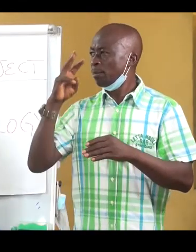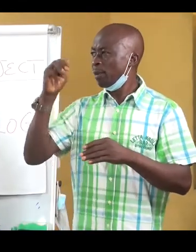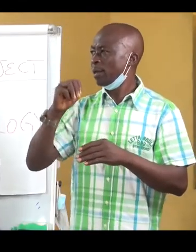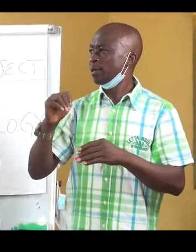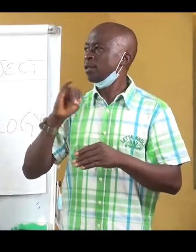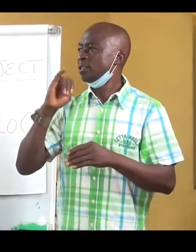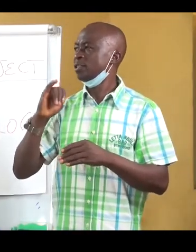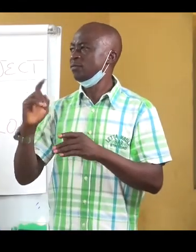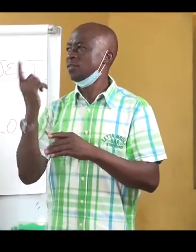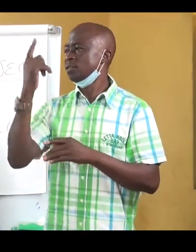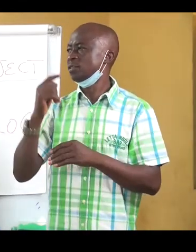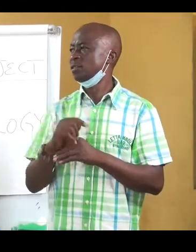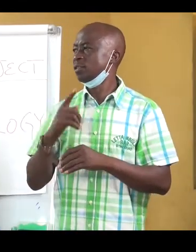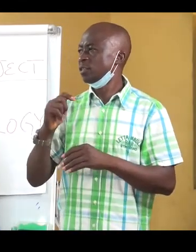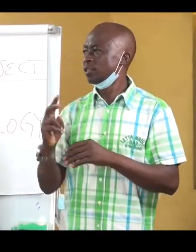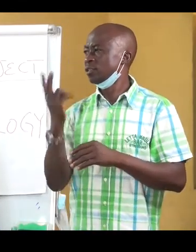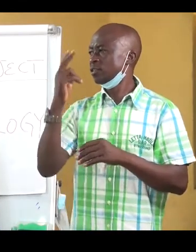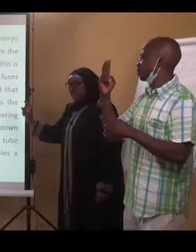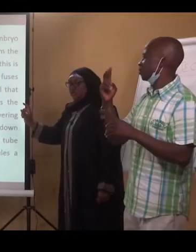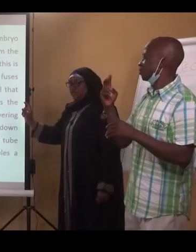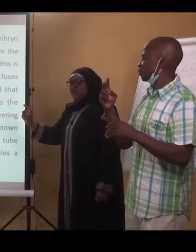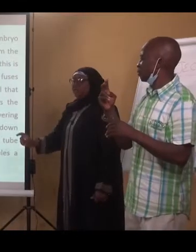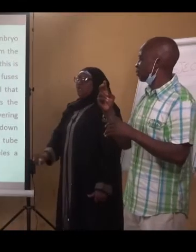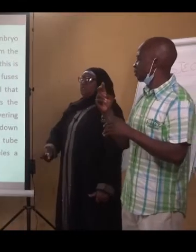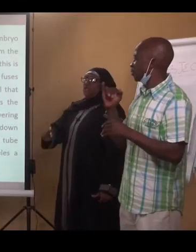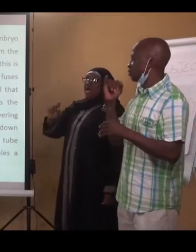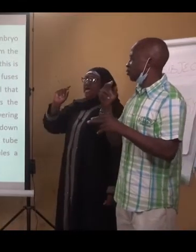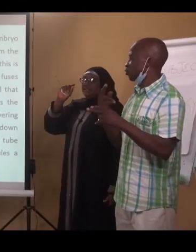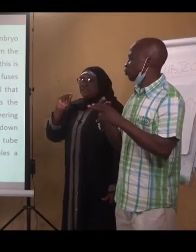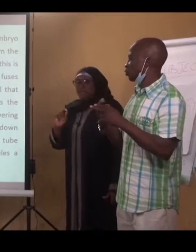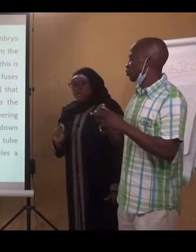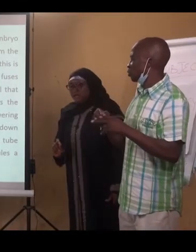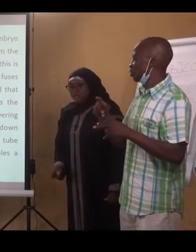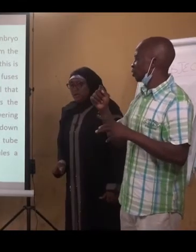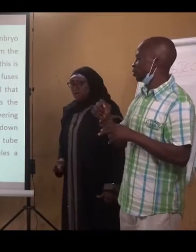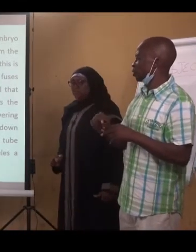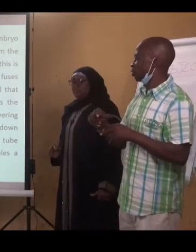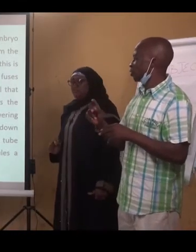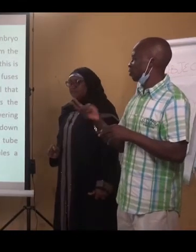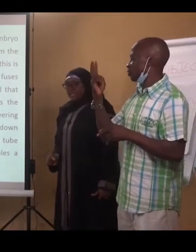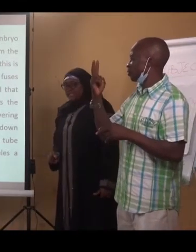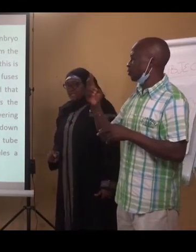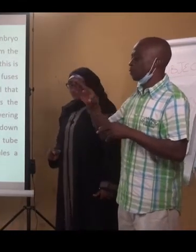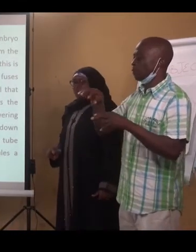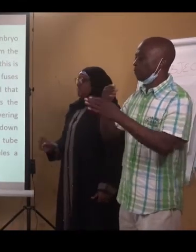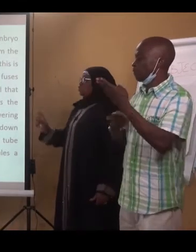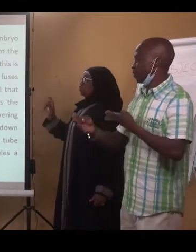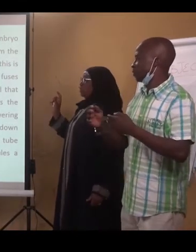Fusion of the second male gamete with the secondary nucleus is known as second fertilization. So